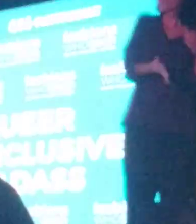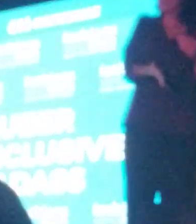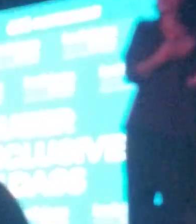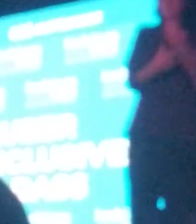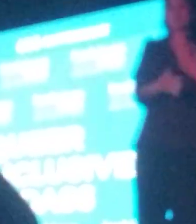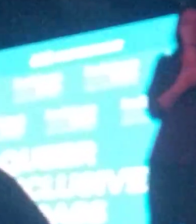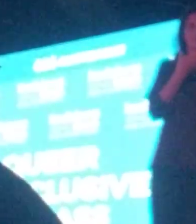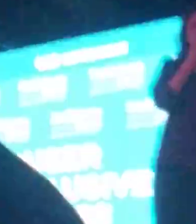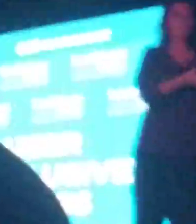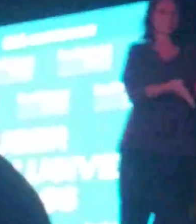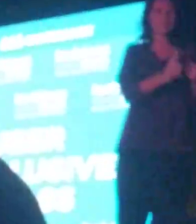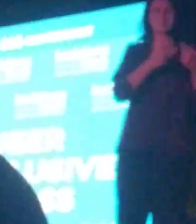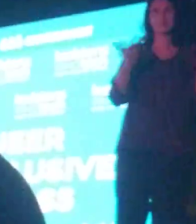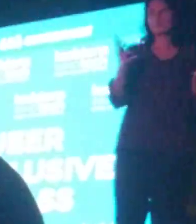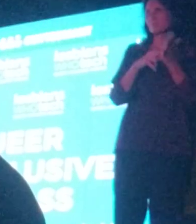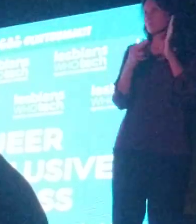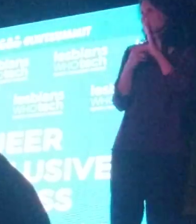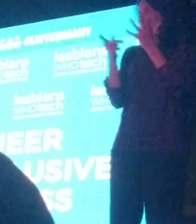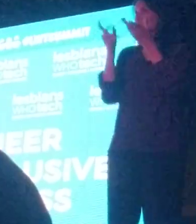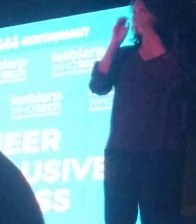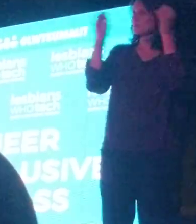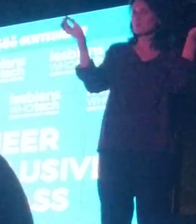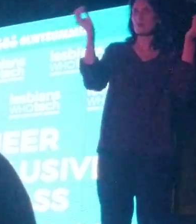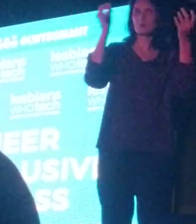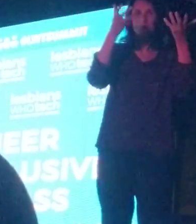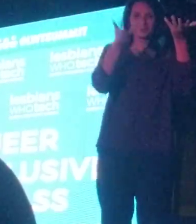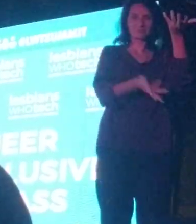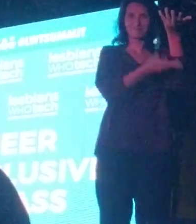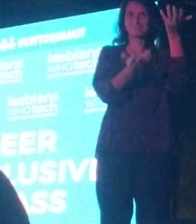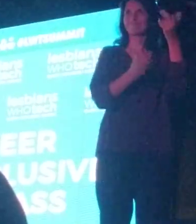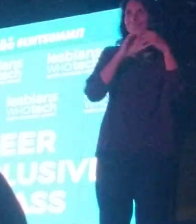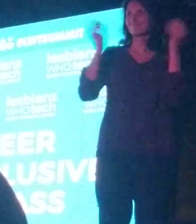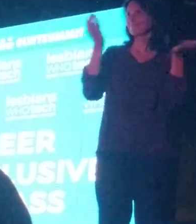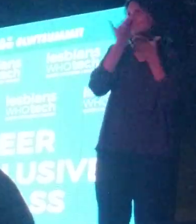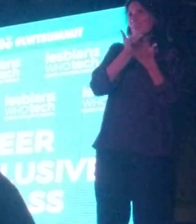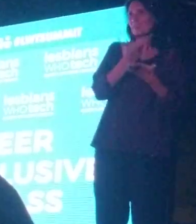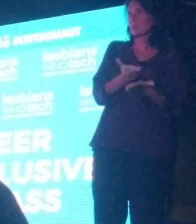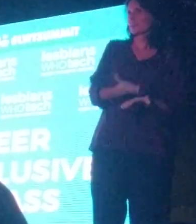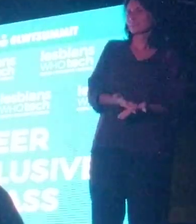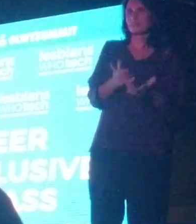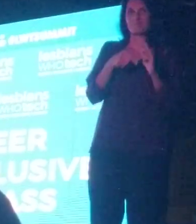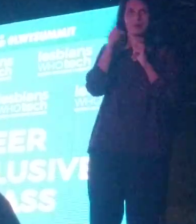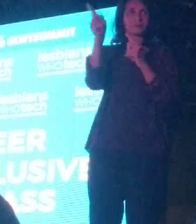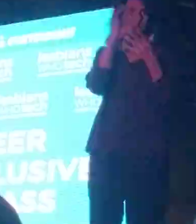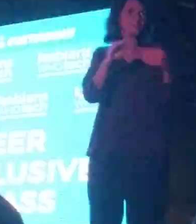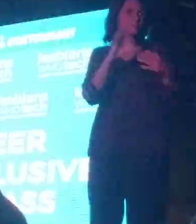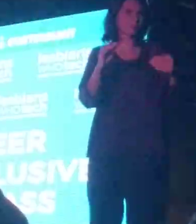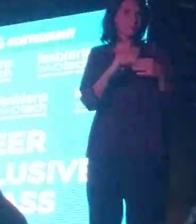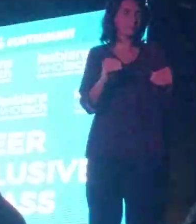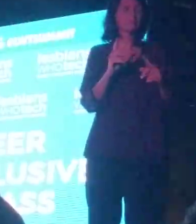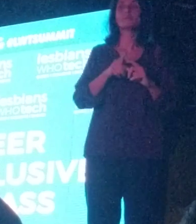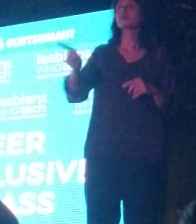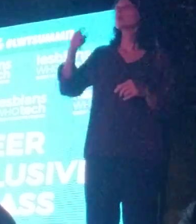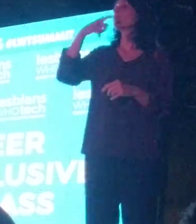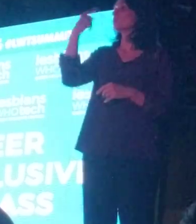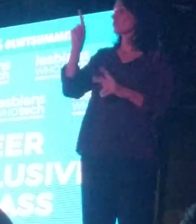There's a lot of fake news happening. There are no facts here. But what the Russians understood and what